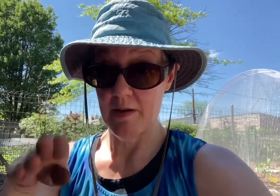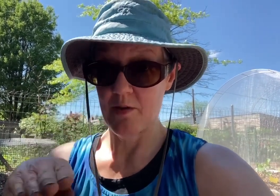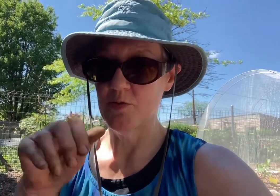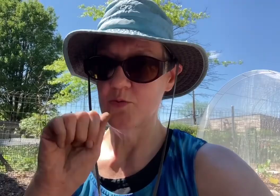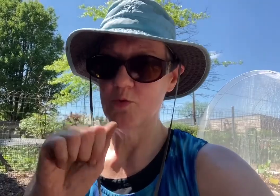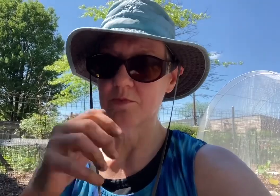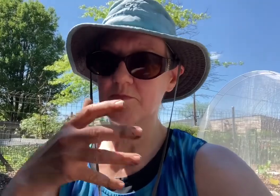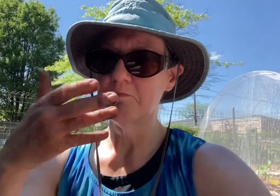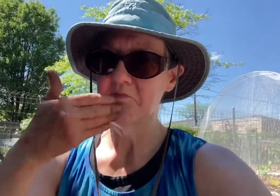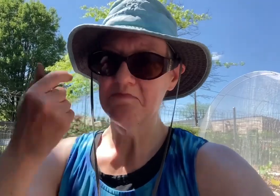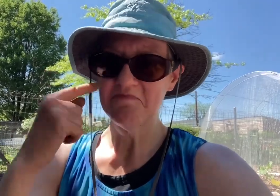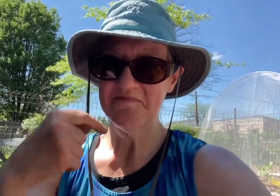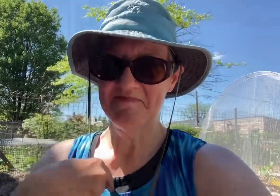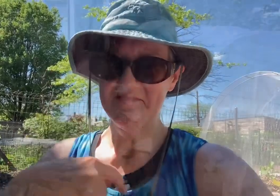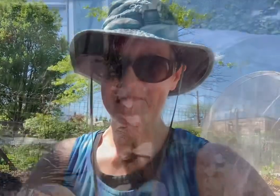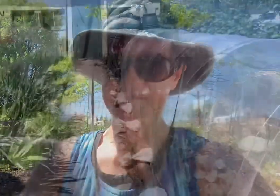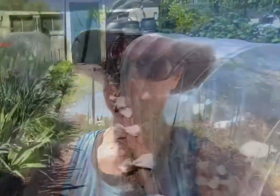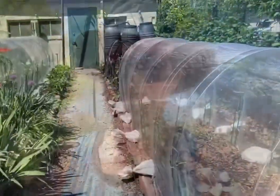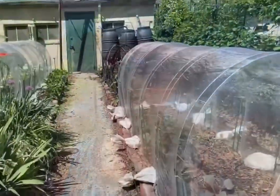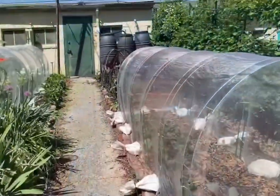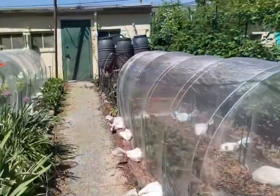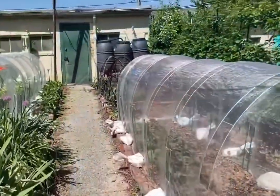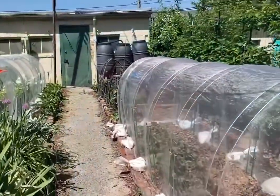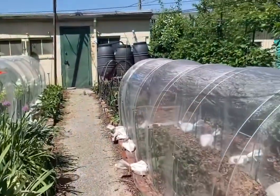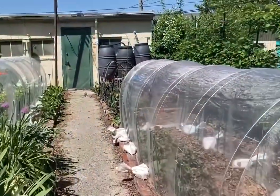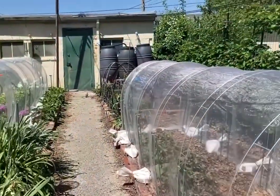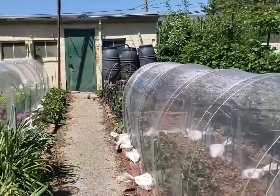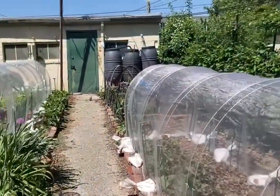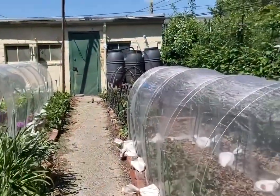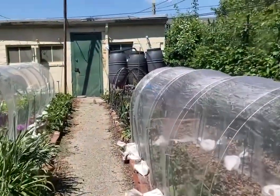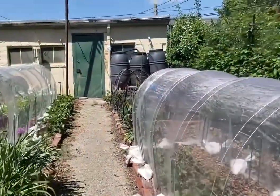Now the seedlings from in the house work much better for me.